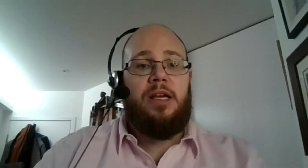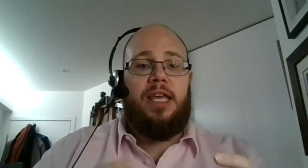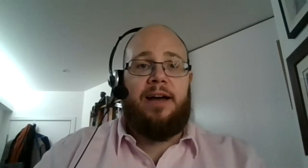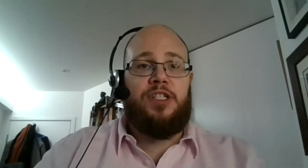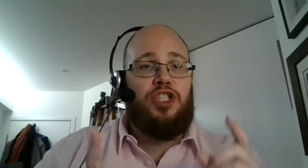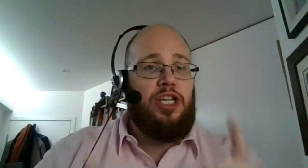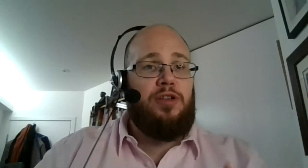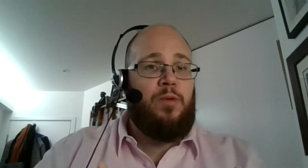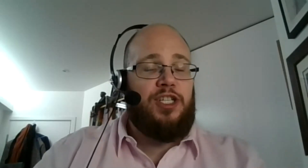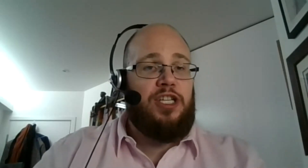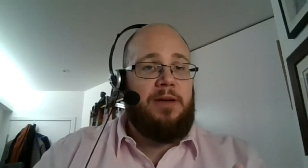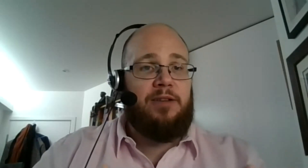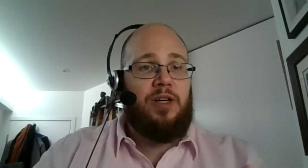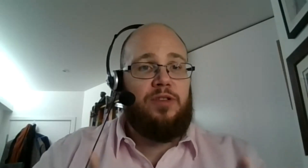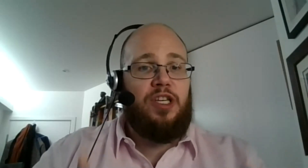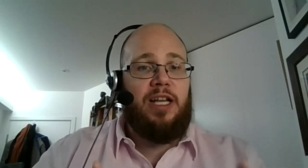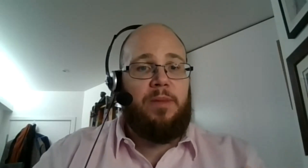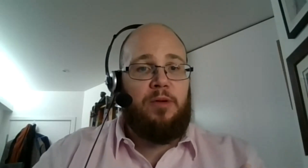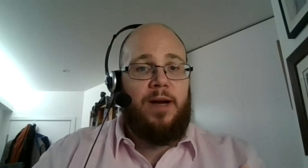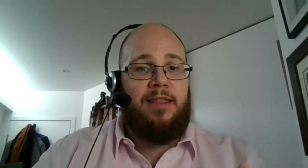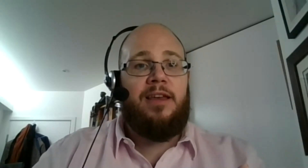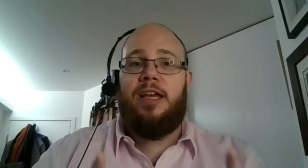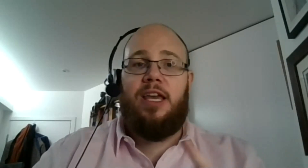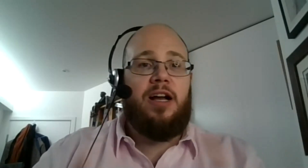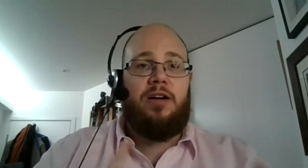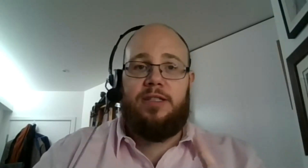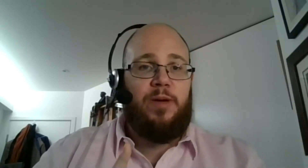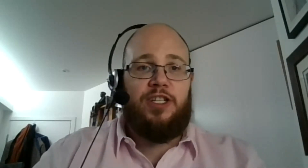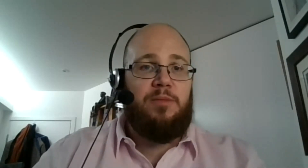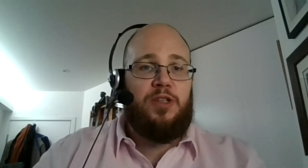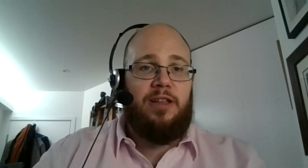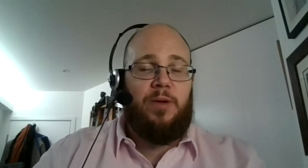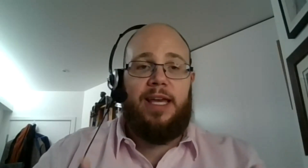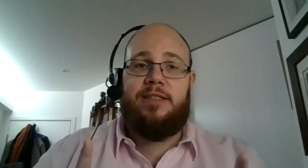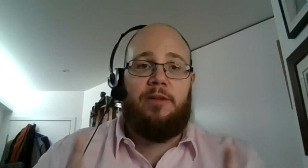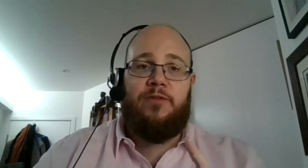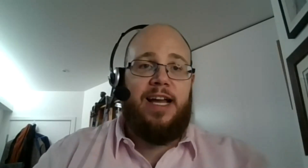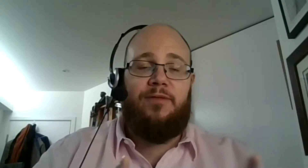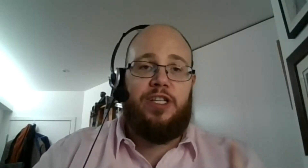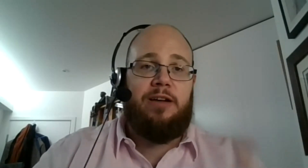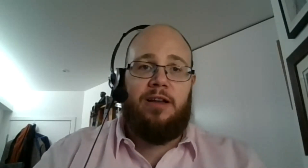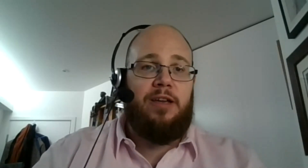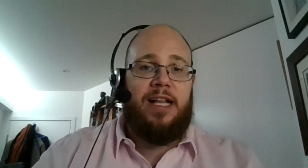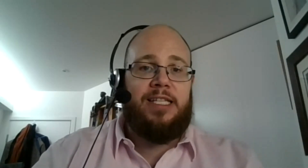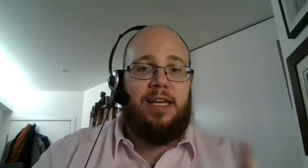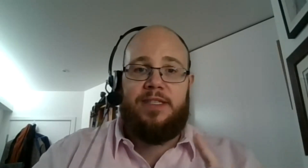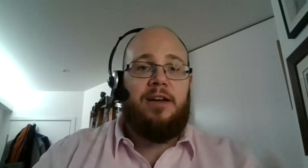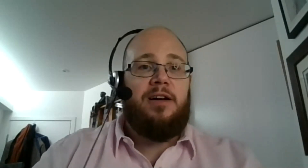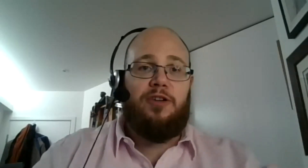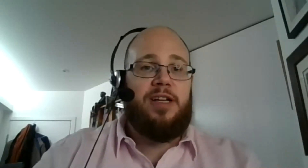You have to choose which 2 households you're going to bubble with. You can't switch them during the week. So I'm afraid if you don't like your relatives on